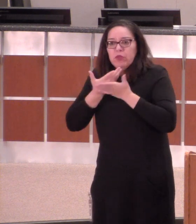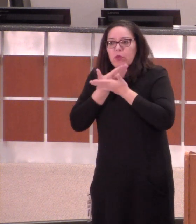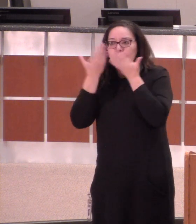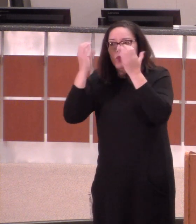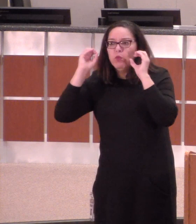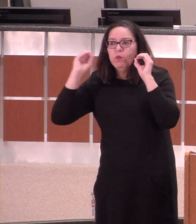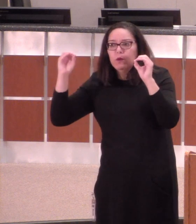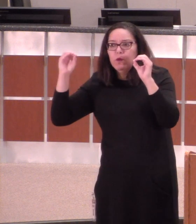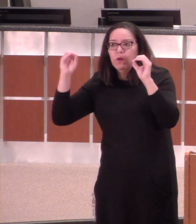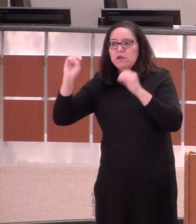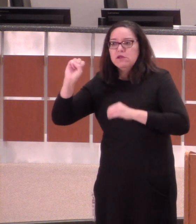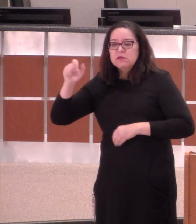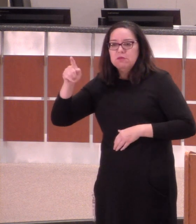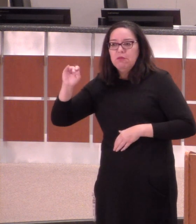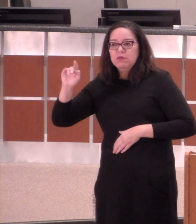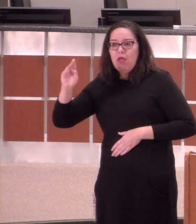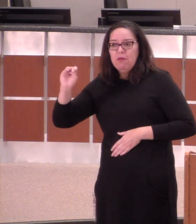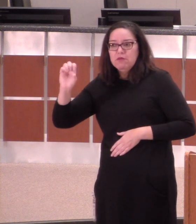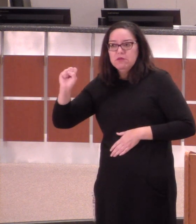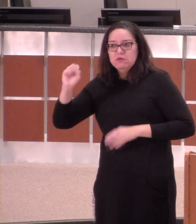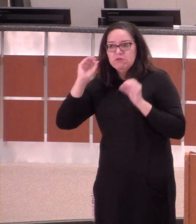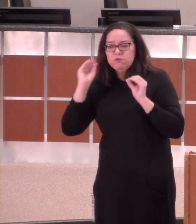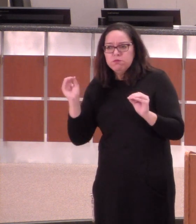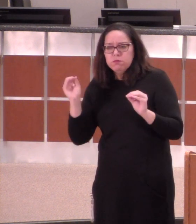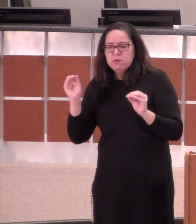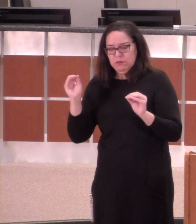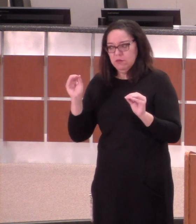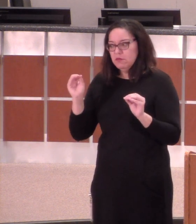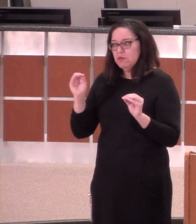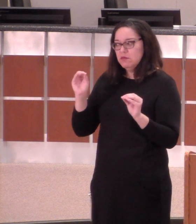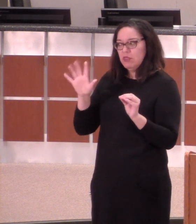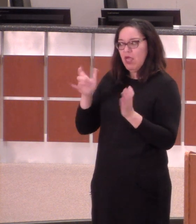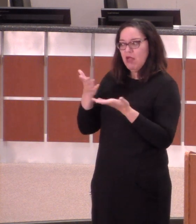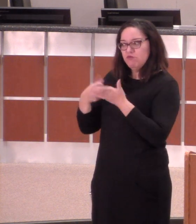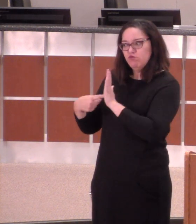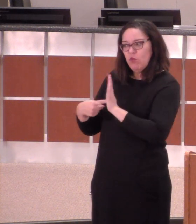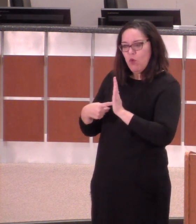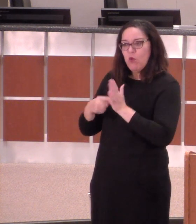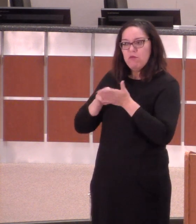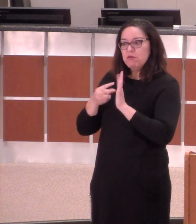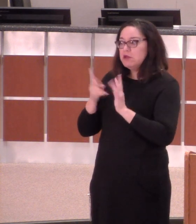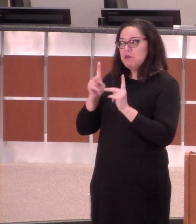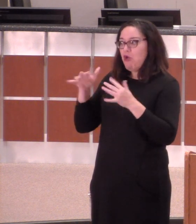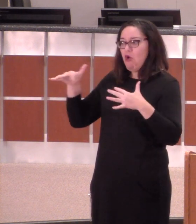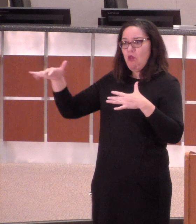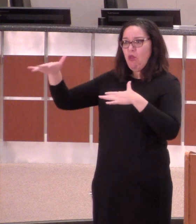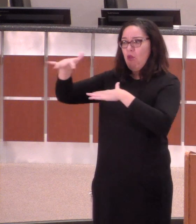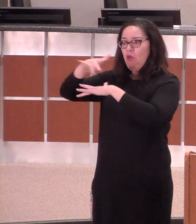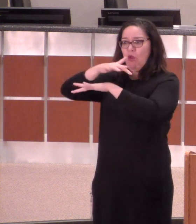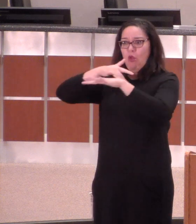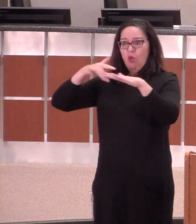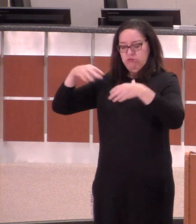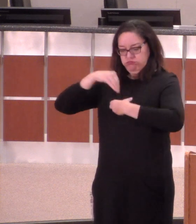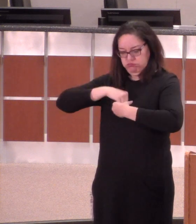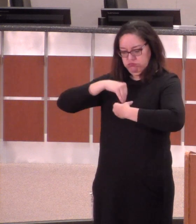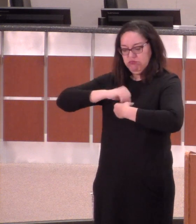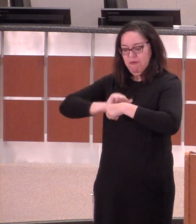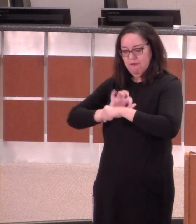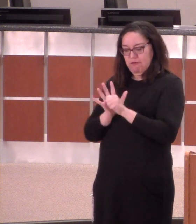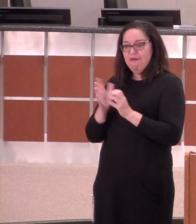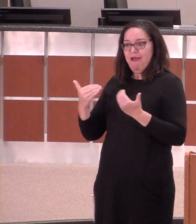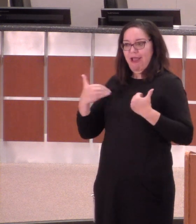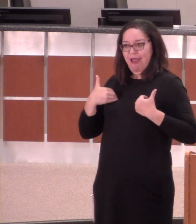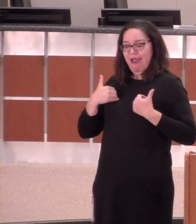That shows us that there could be people walking around all over carrying the virus, spreading